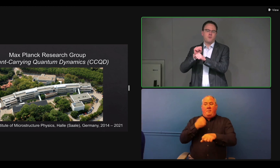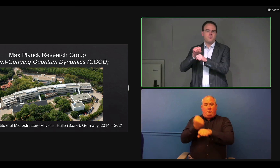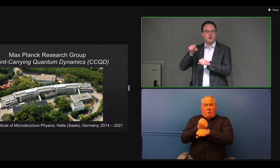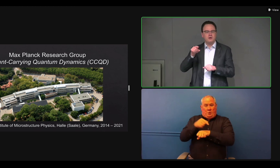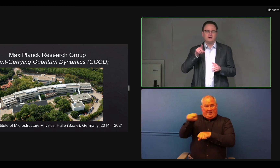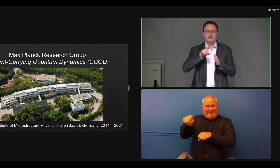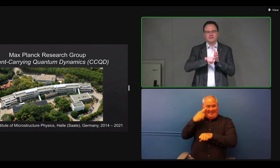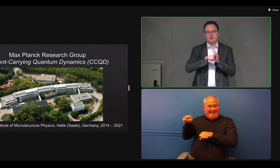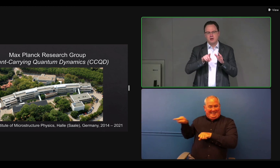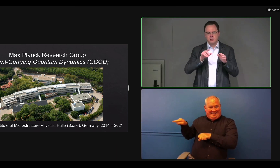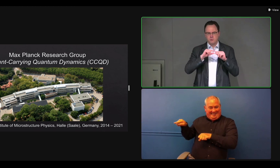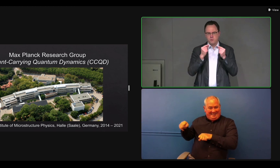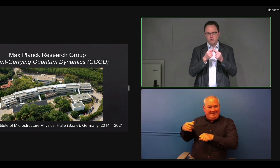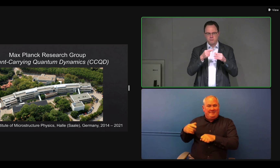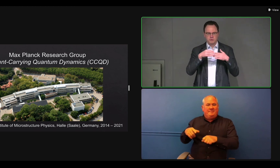Germany.